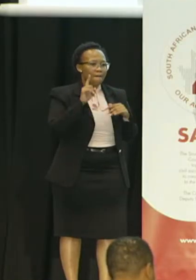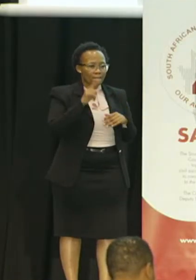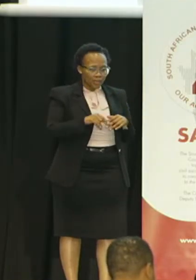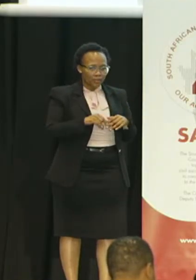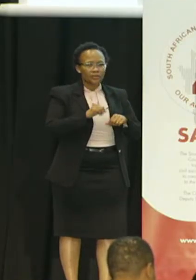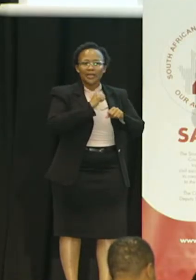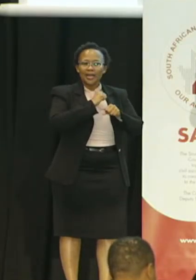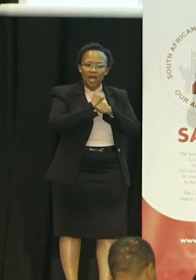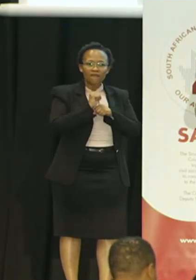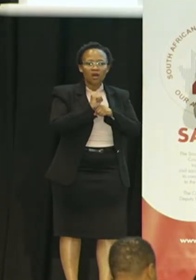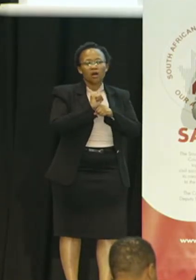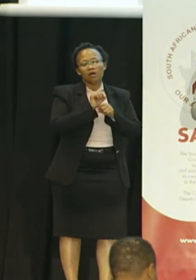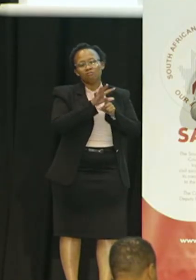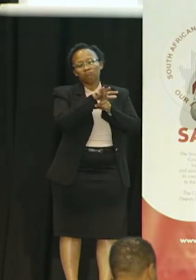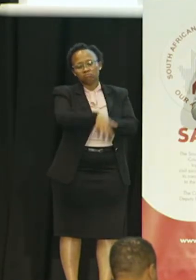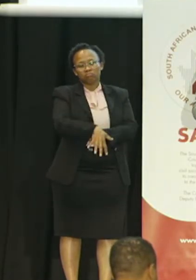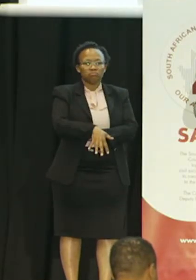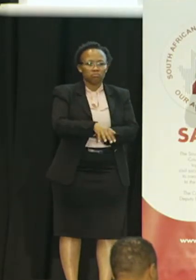key population.